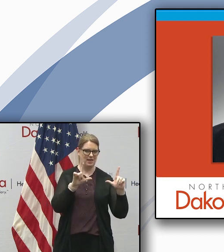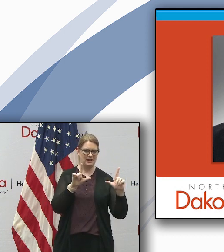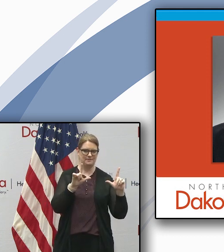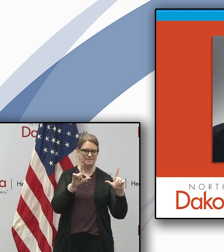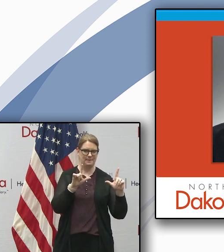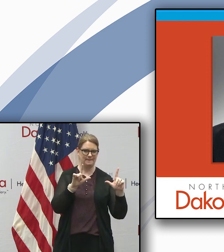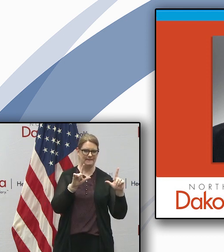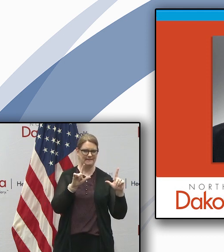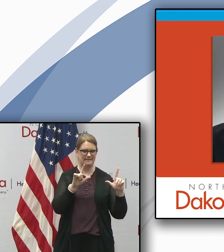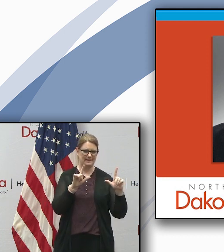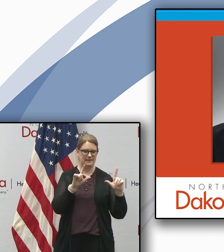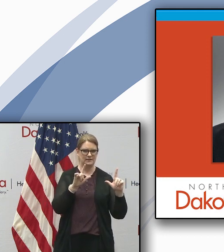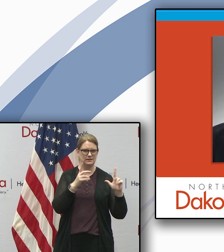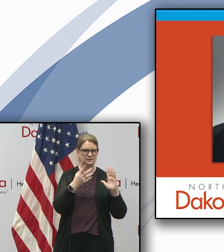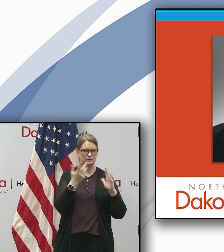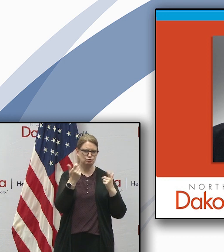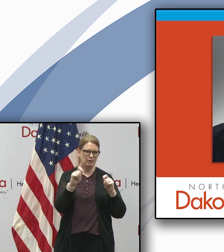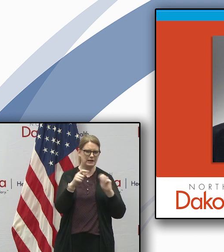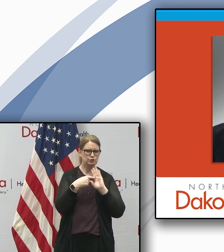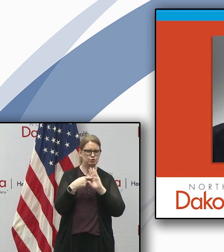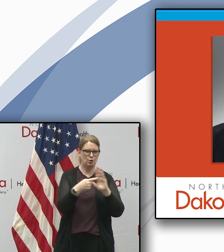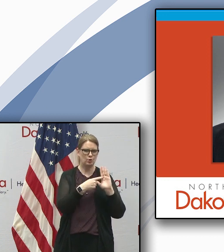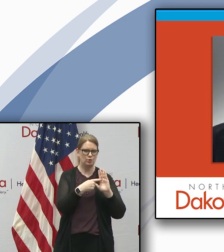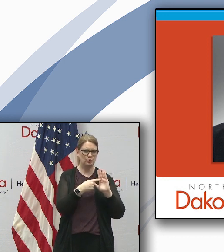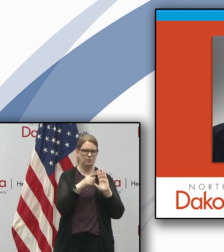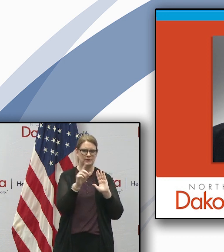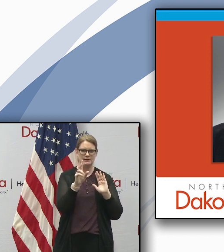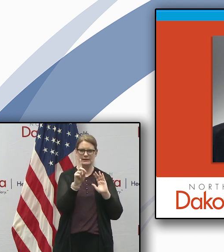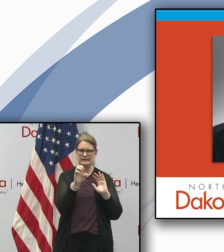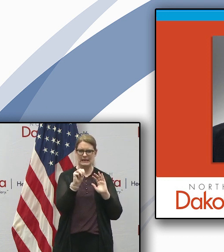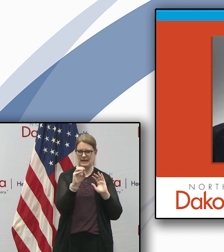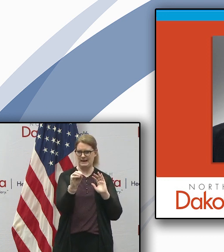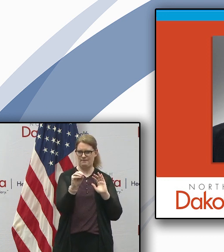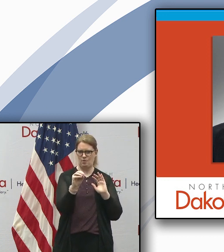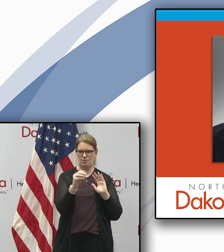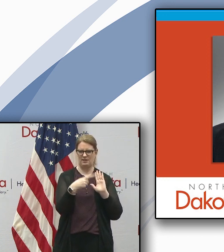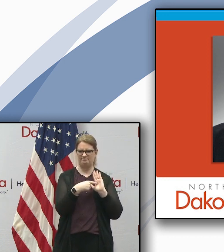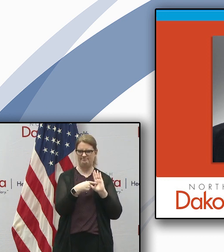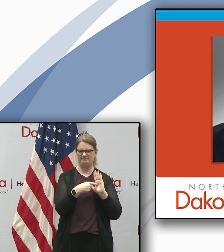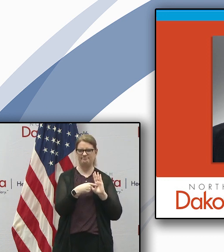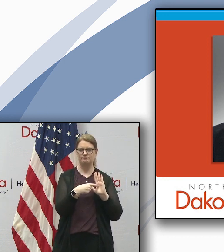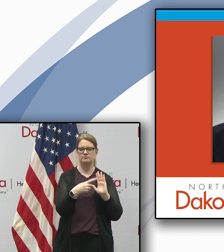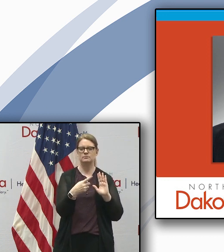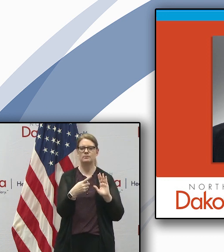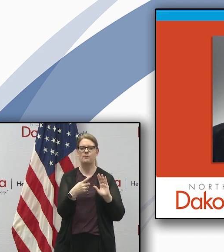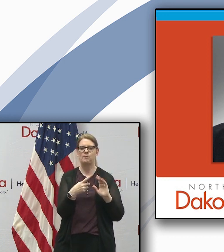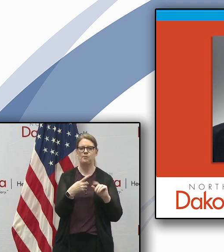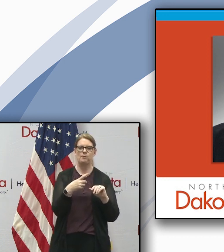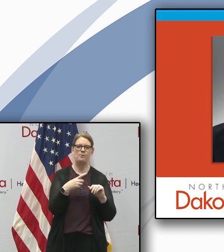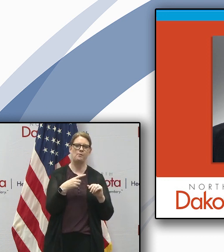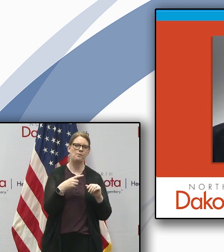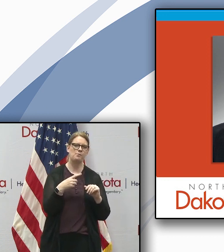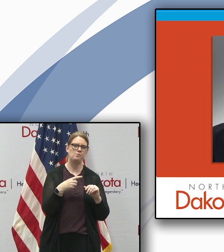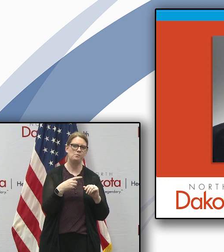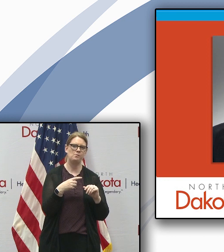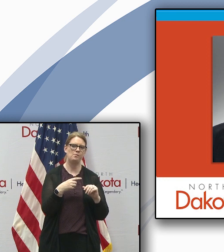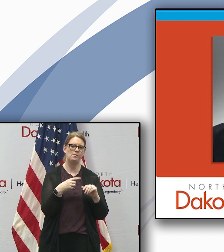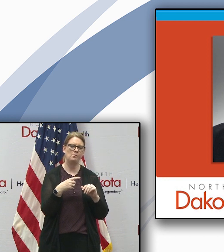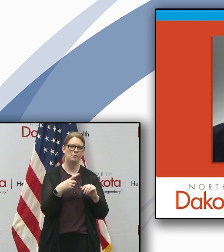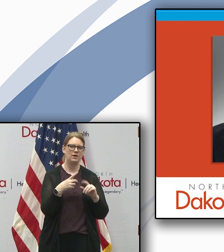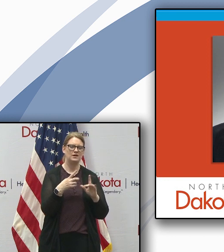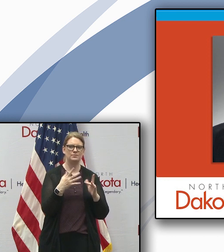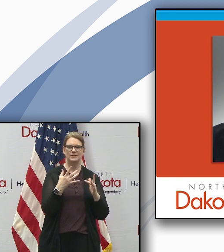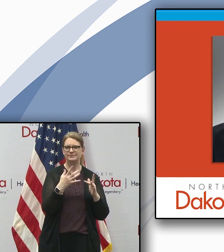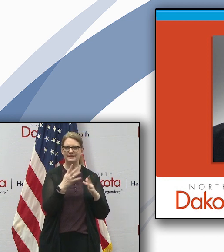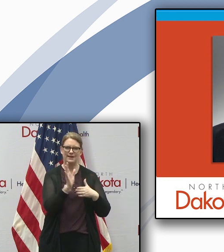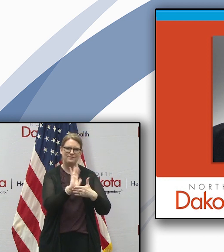try to do a demo of the app, but of course, given the nature of the video and things like that, it's